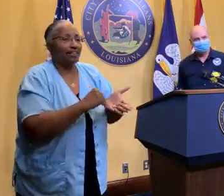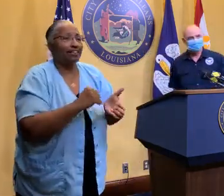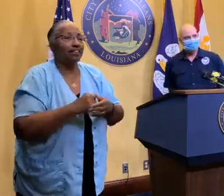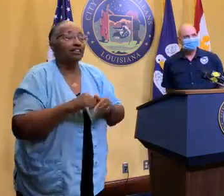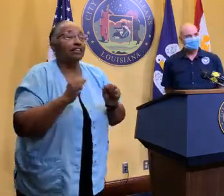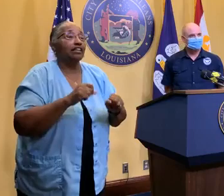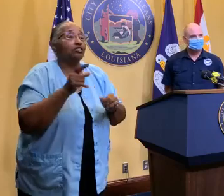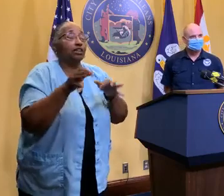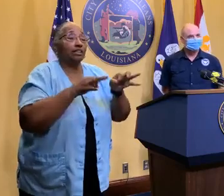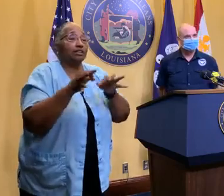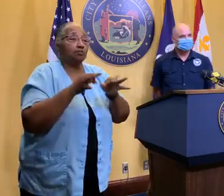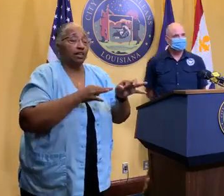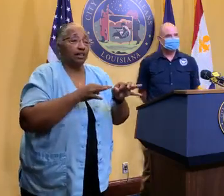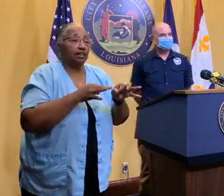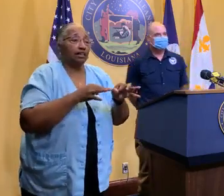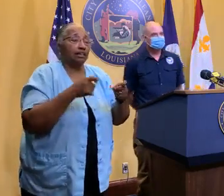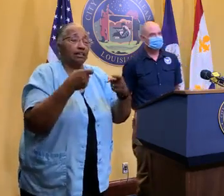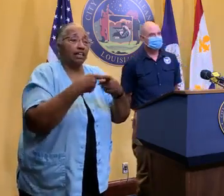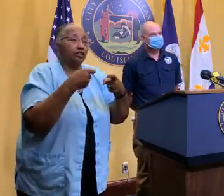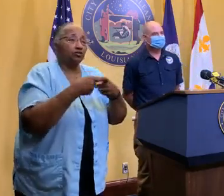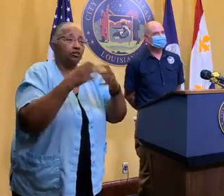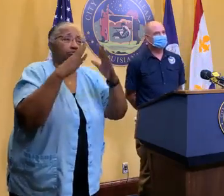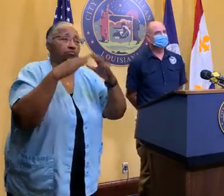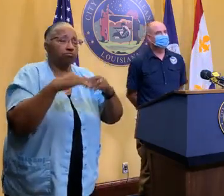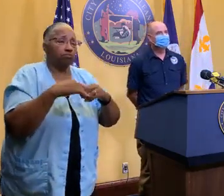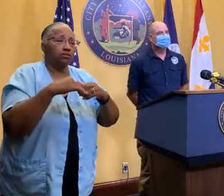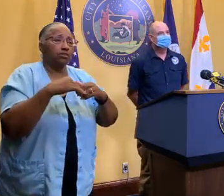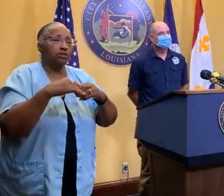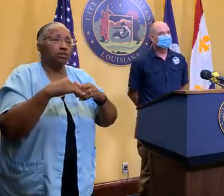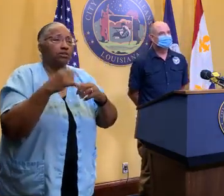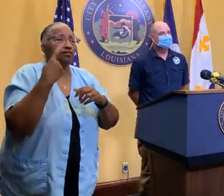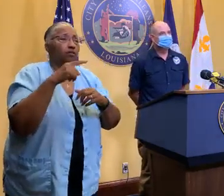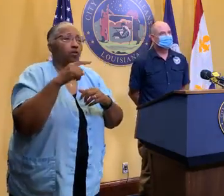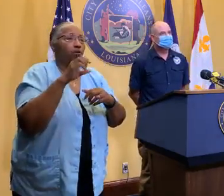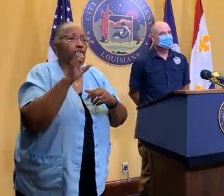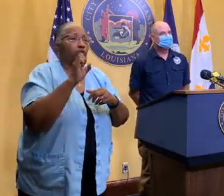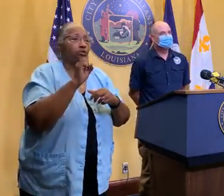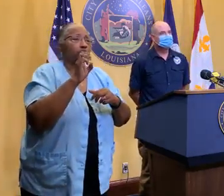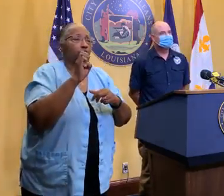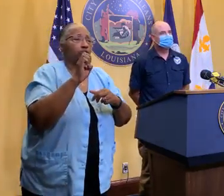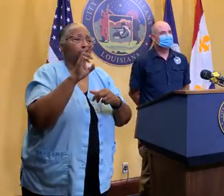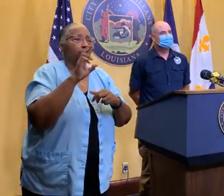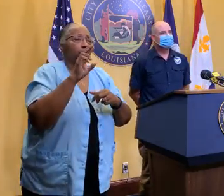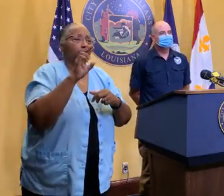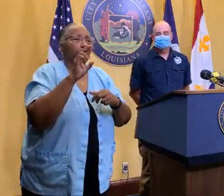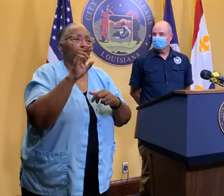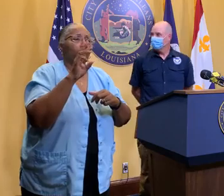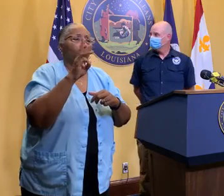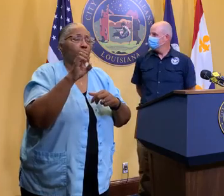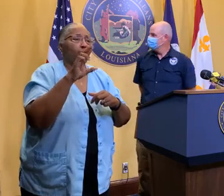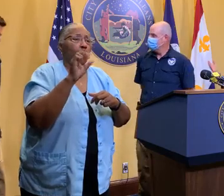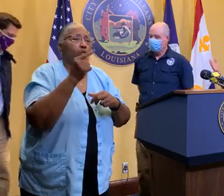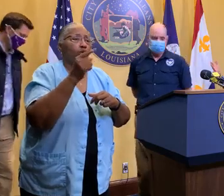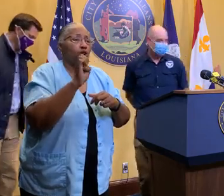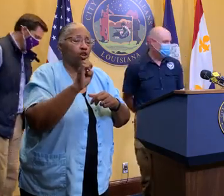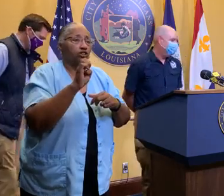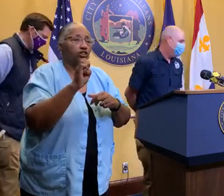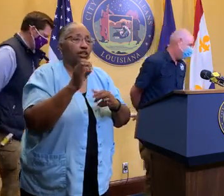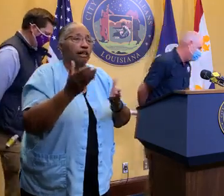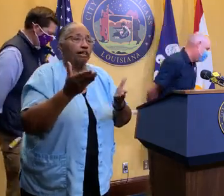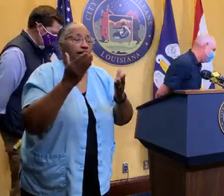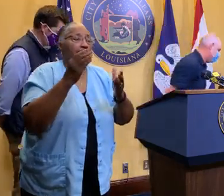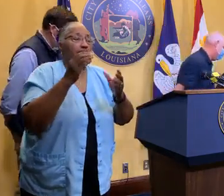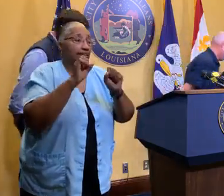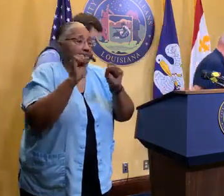the power disruption to, I think it was you said the sewer lift system, is that going to affect people's water or? Oh, that's Ramsey. I'm